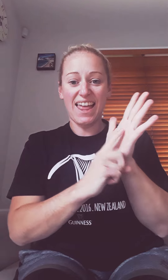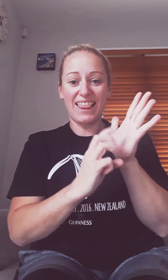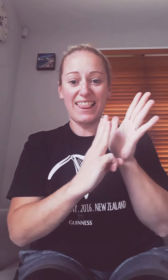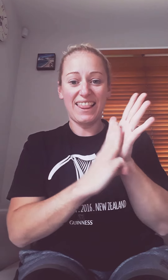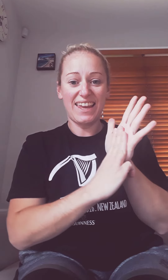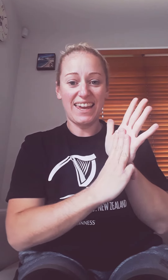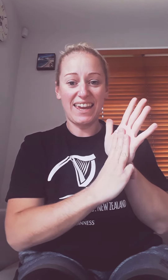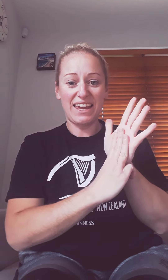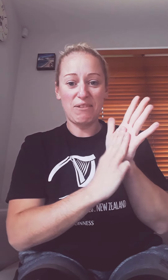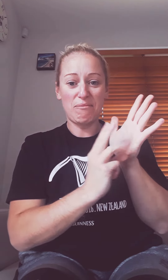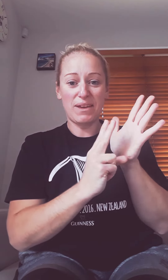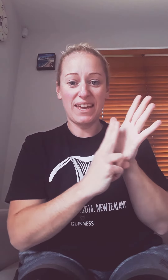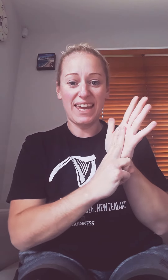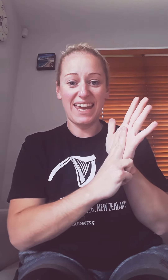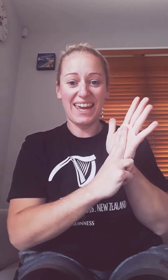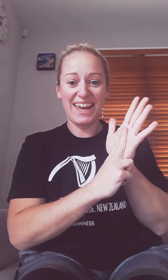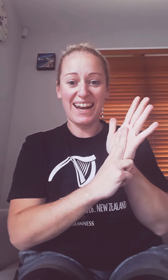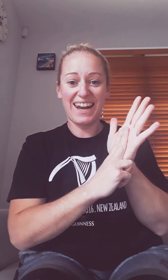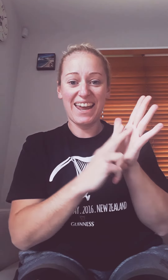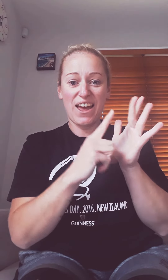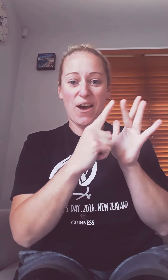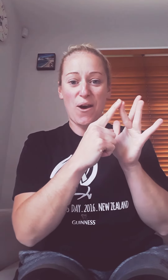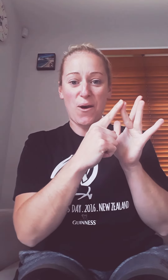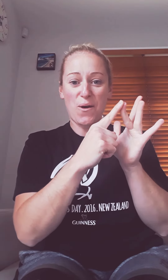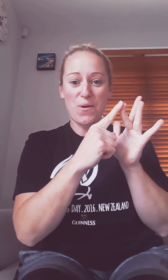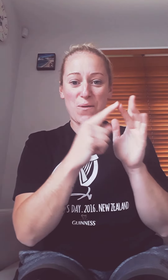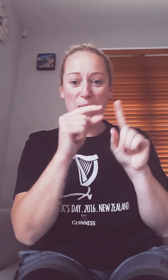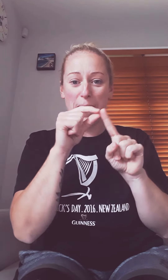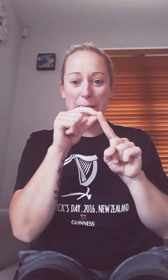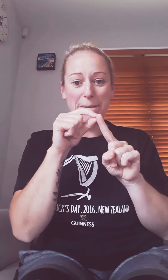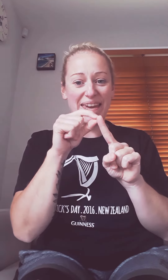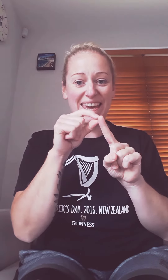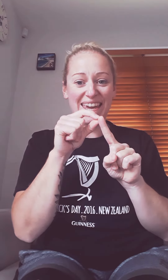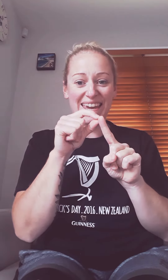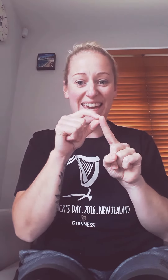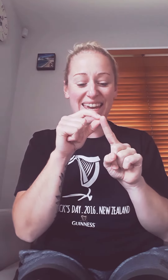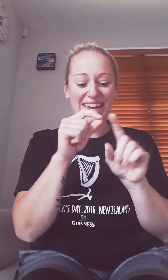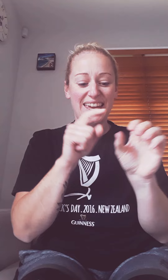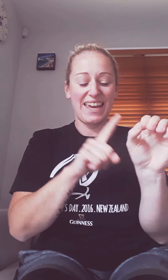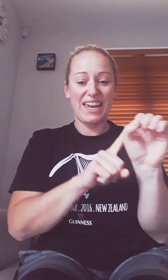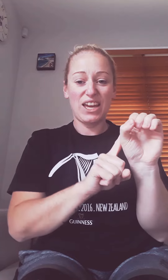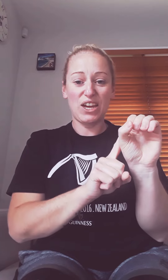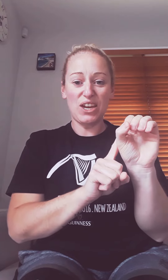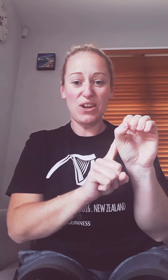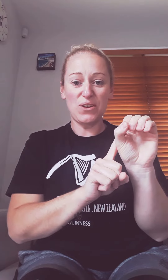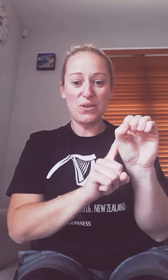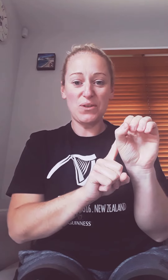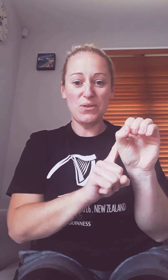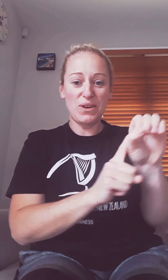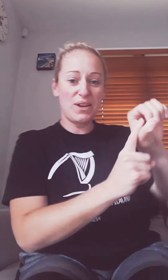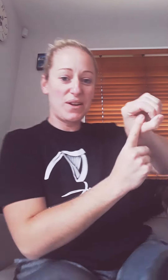L, M, N, O, P, Q,